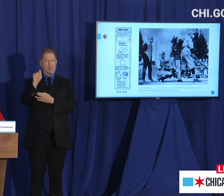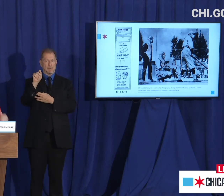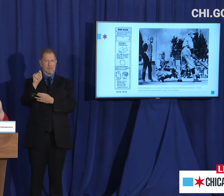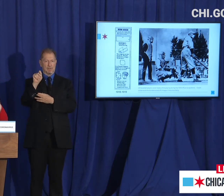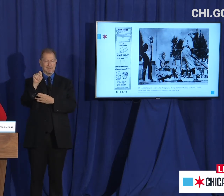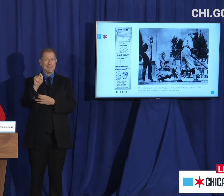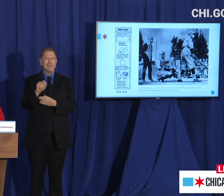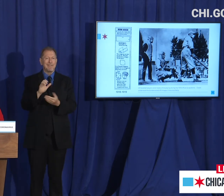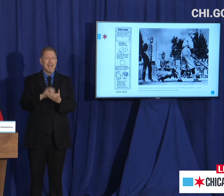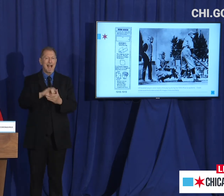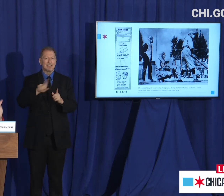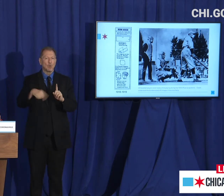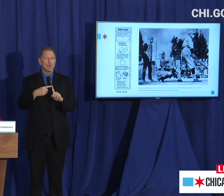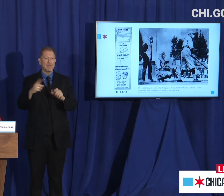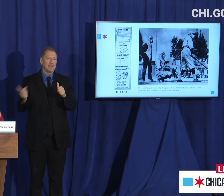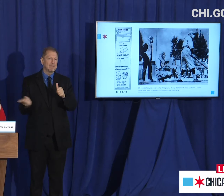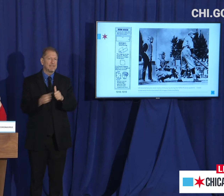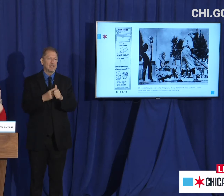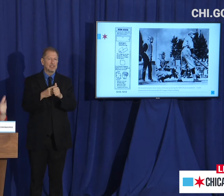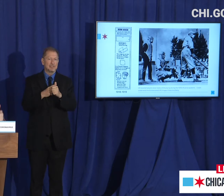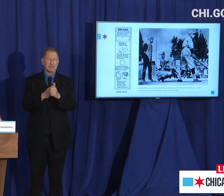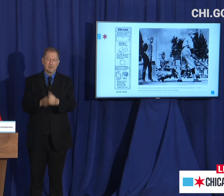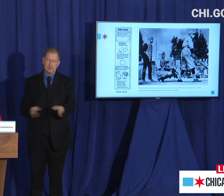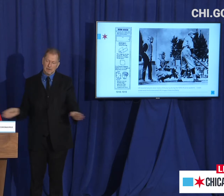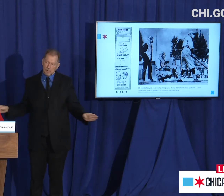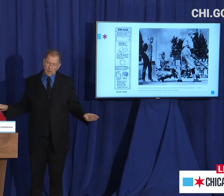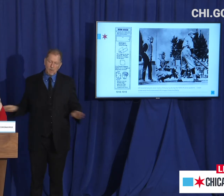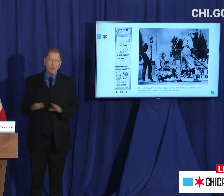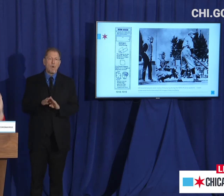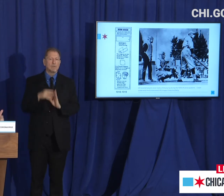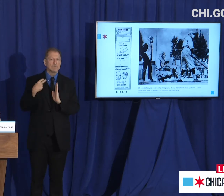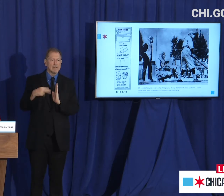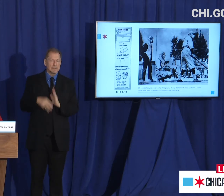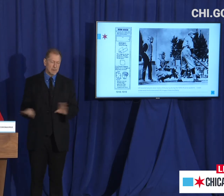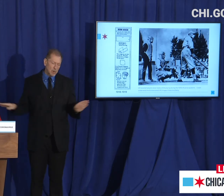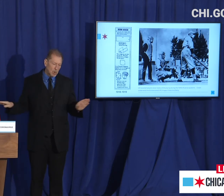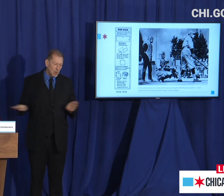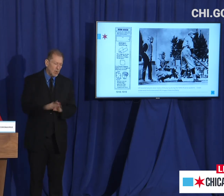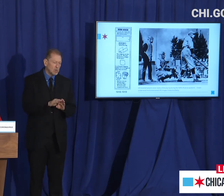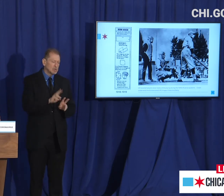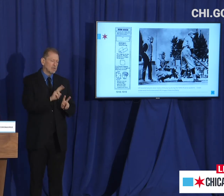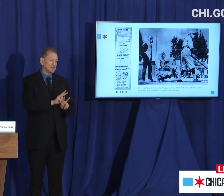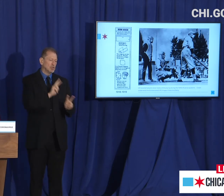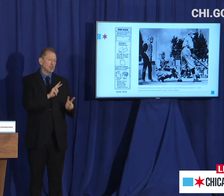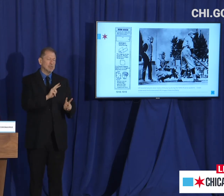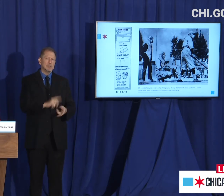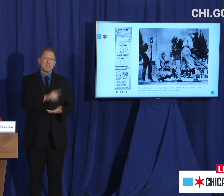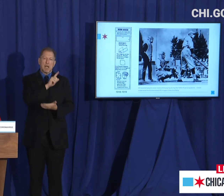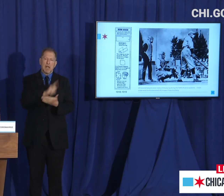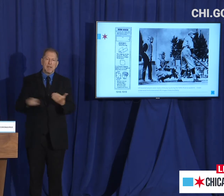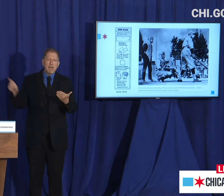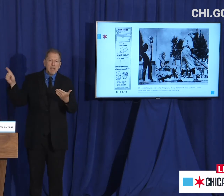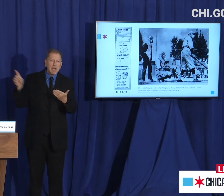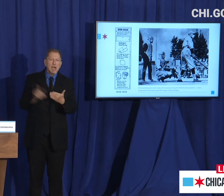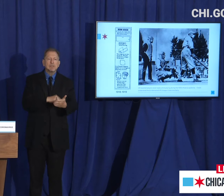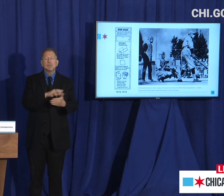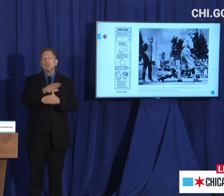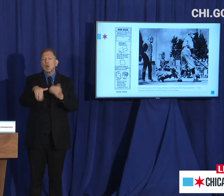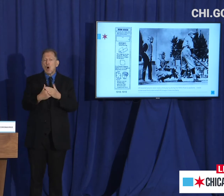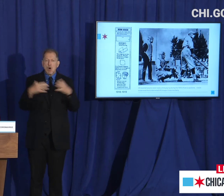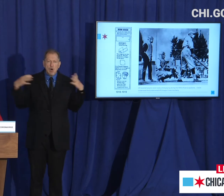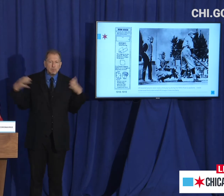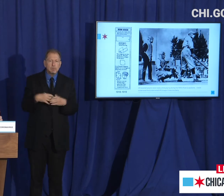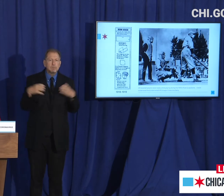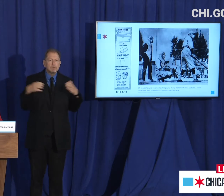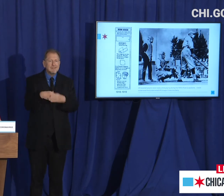the decision to stop public dancing and public funerals, and then eventually to cancel all non-essential public